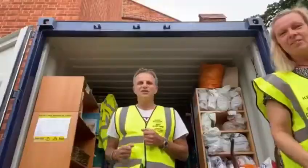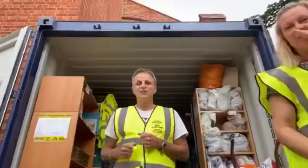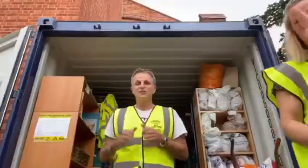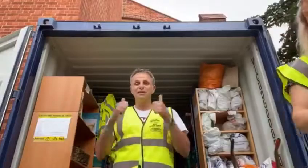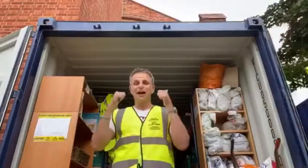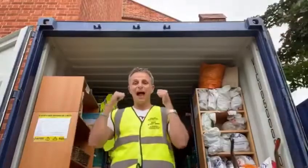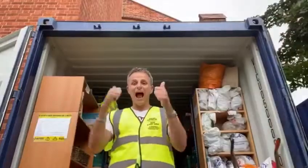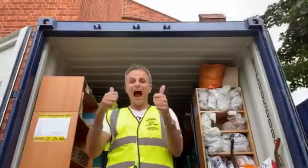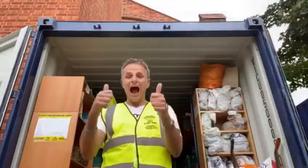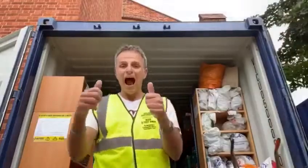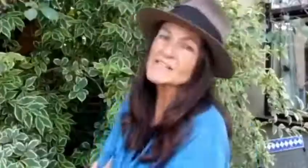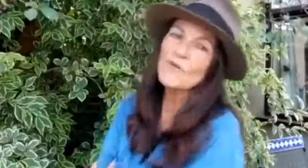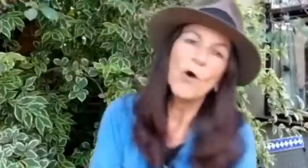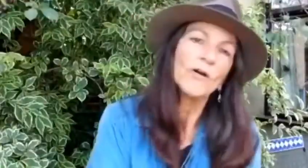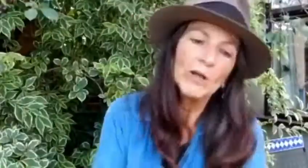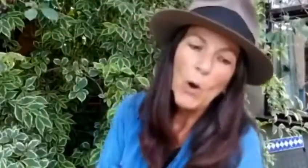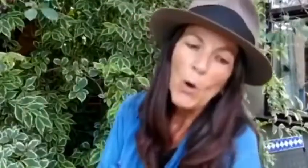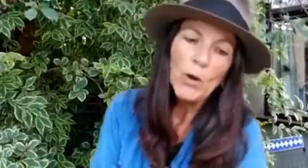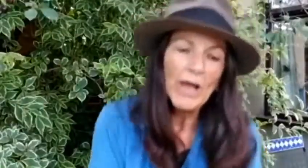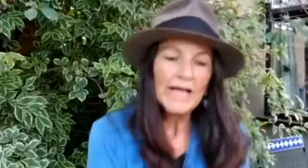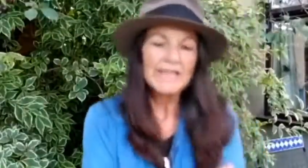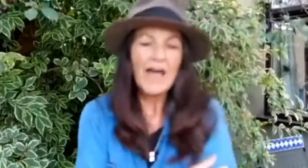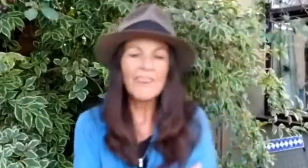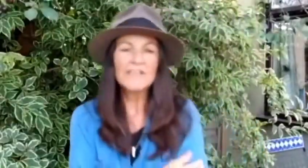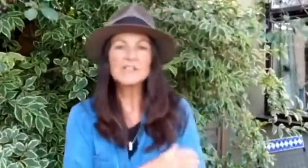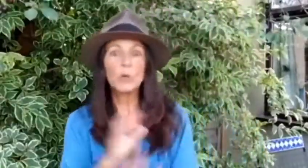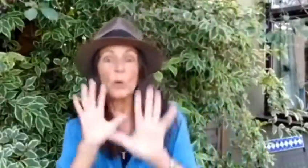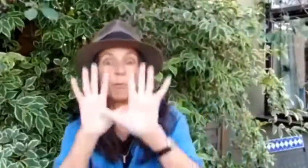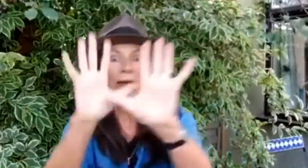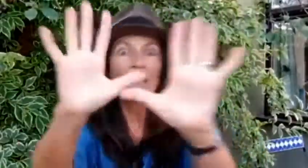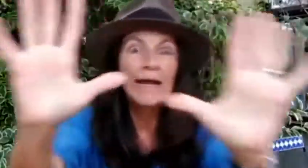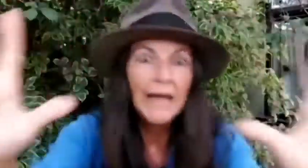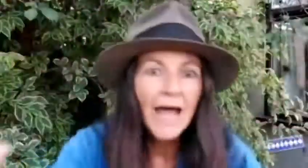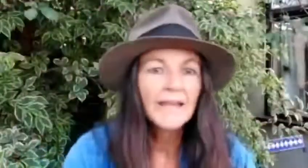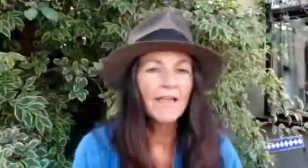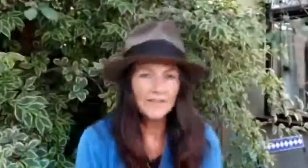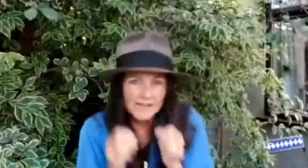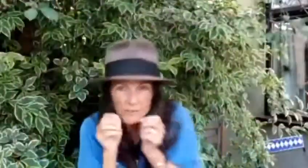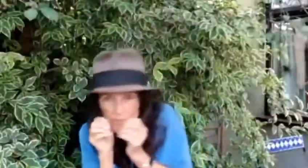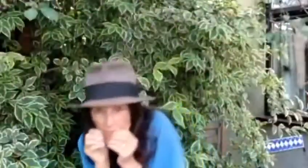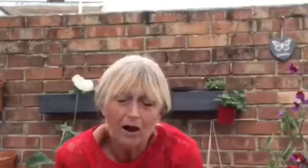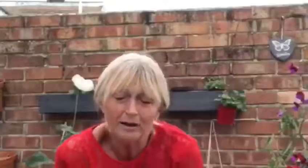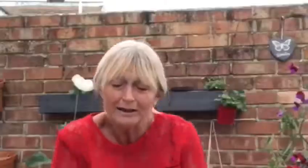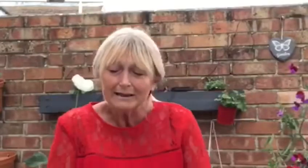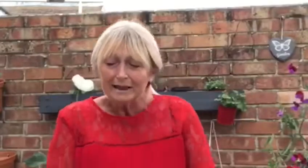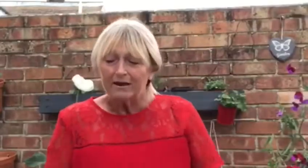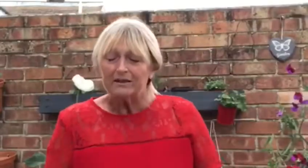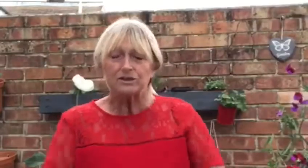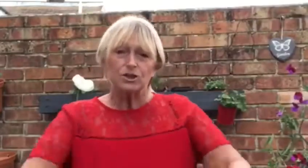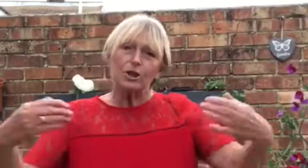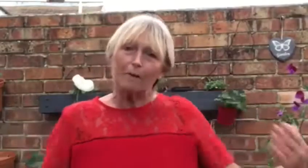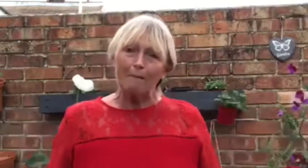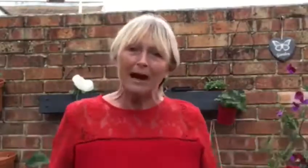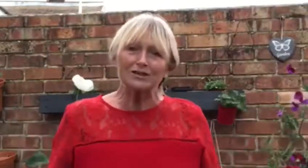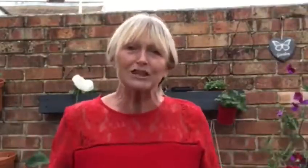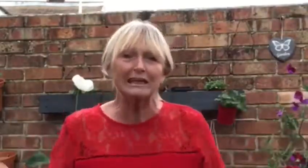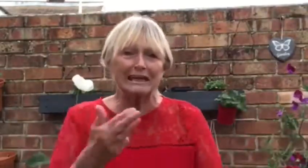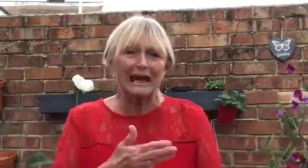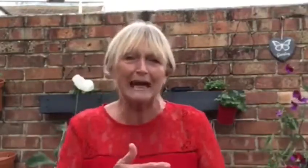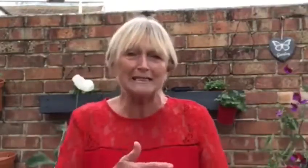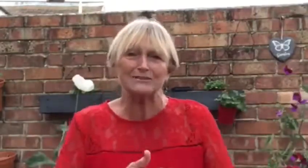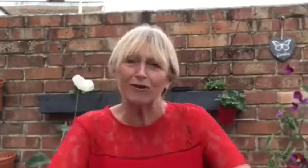small.